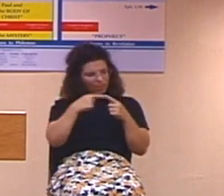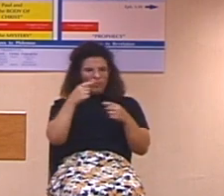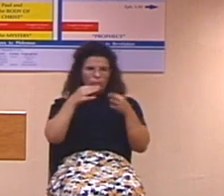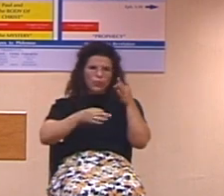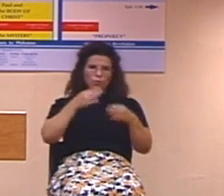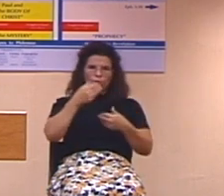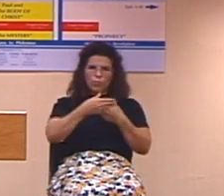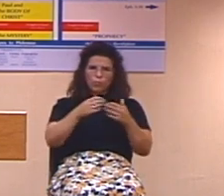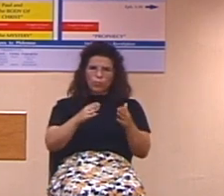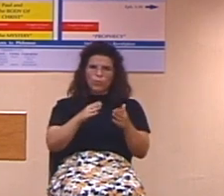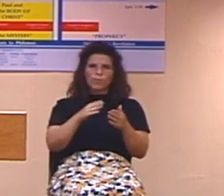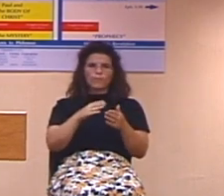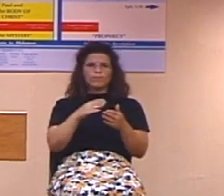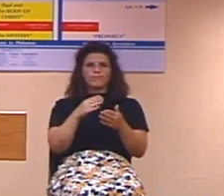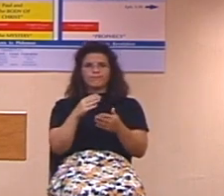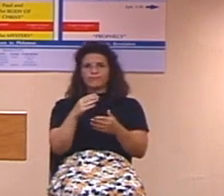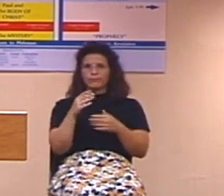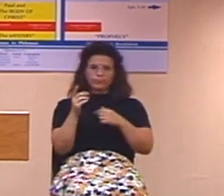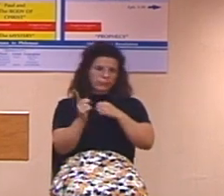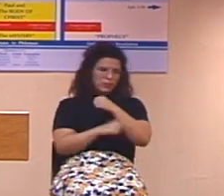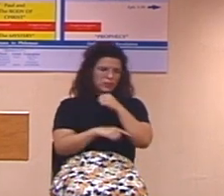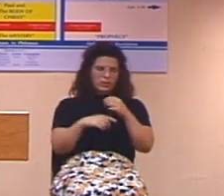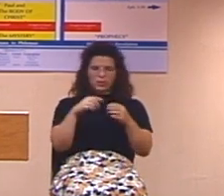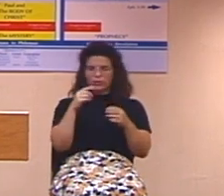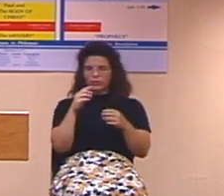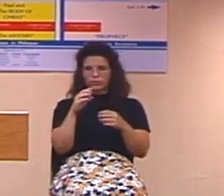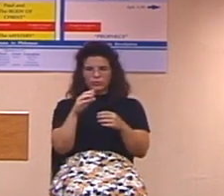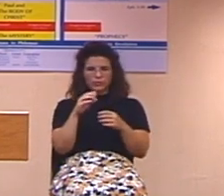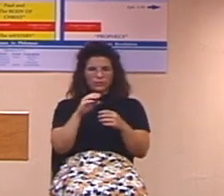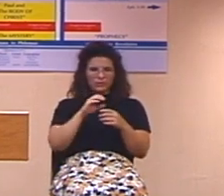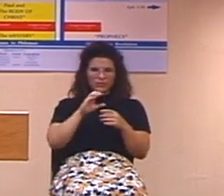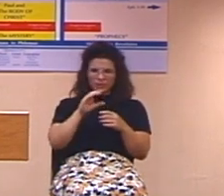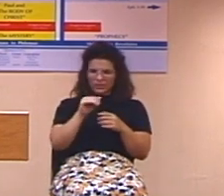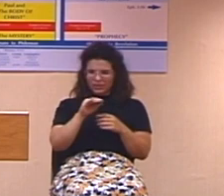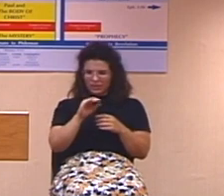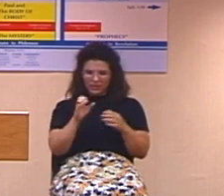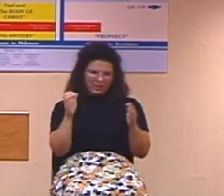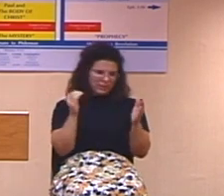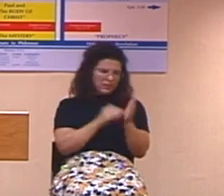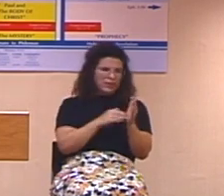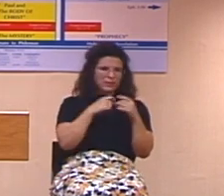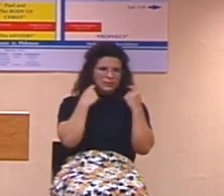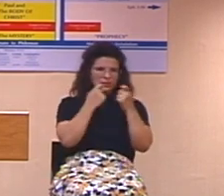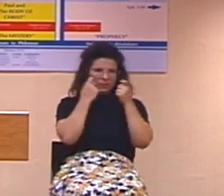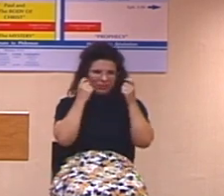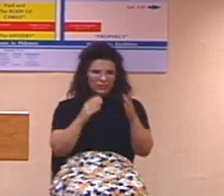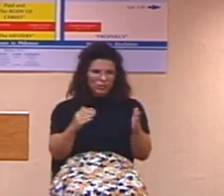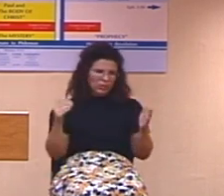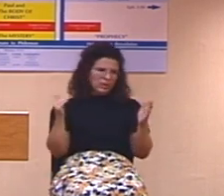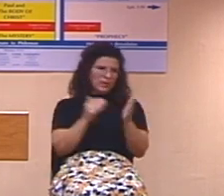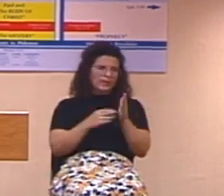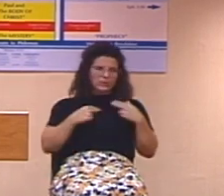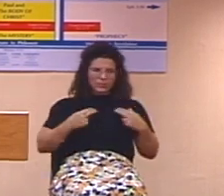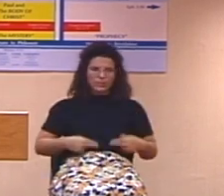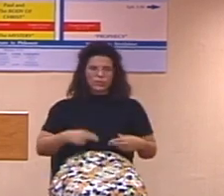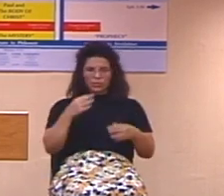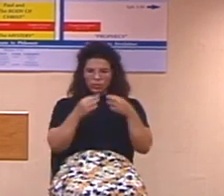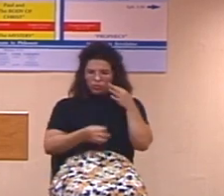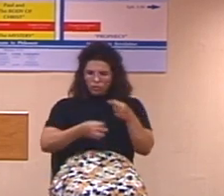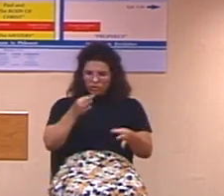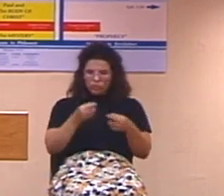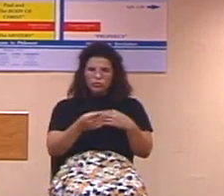prosecuting the case of against the sinner, against humanity. And what is, you know what the father, the judge